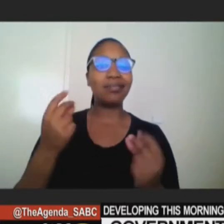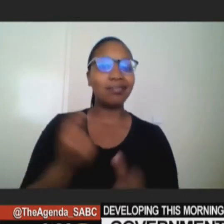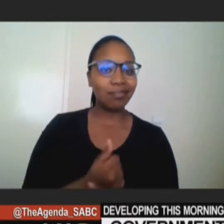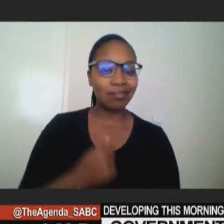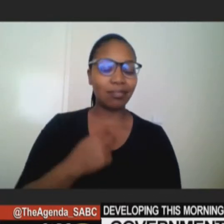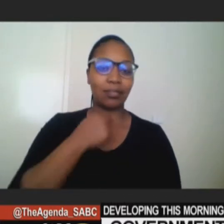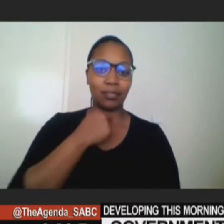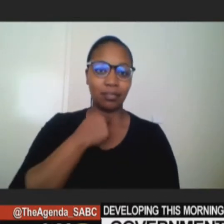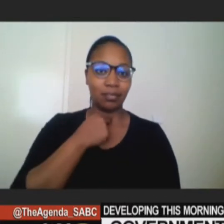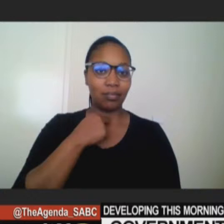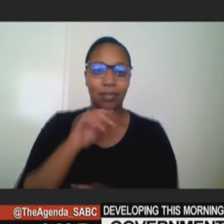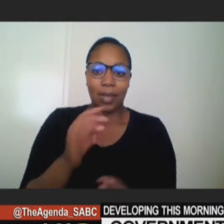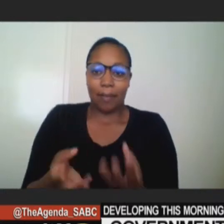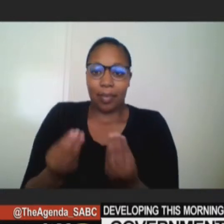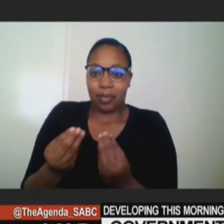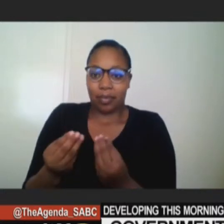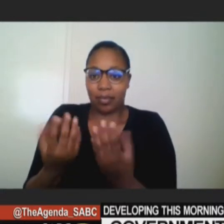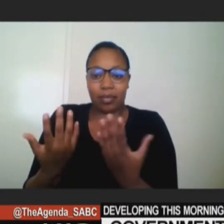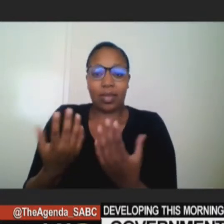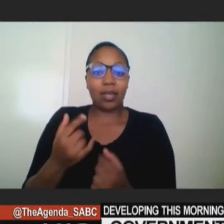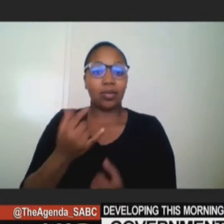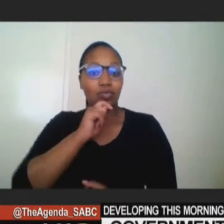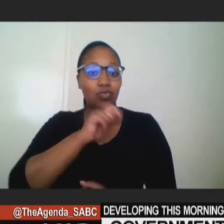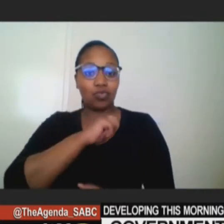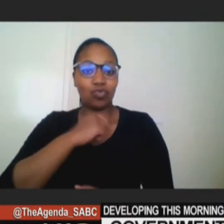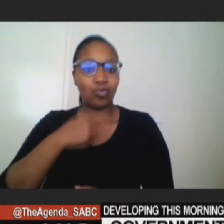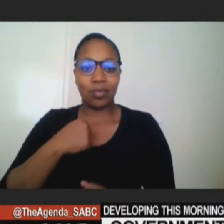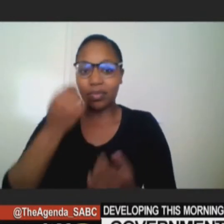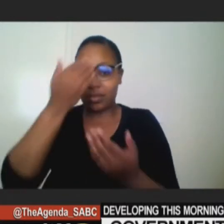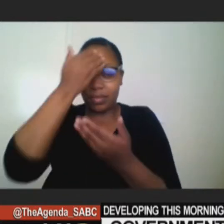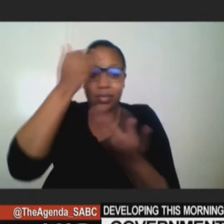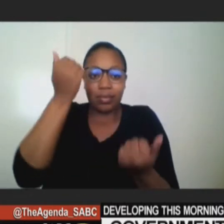not familiar with this